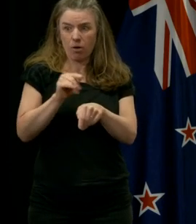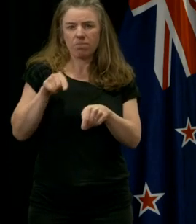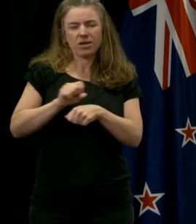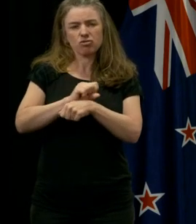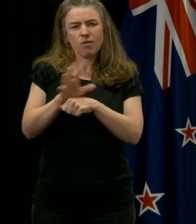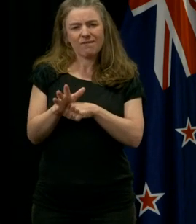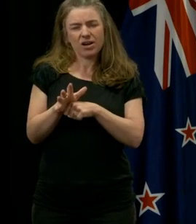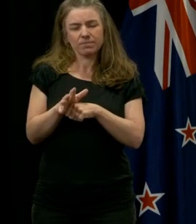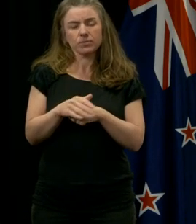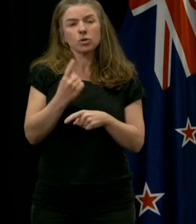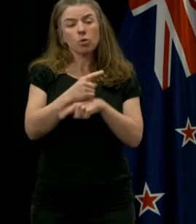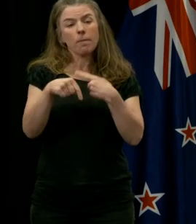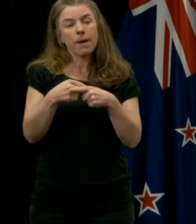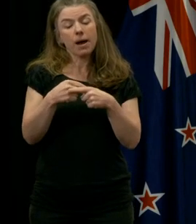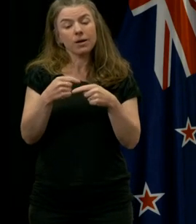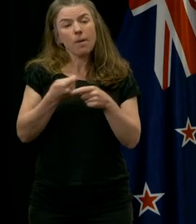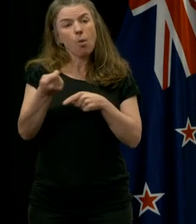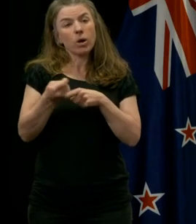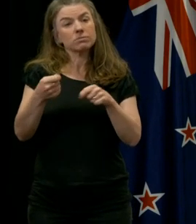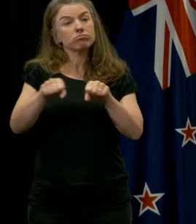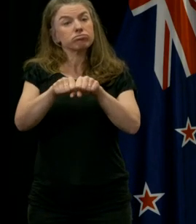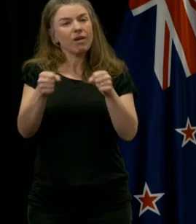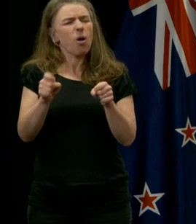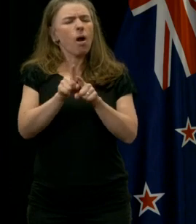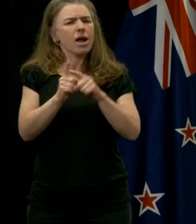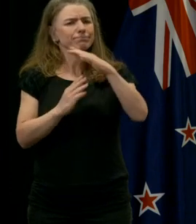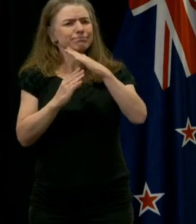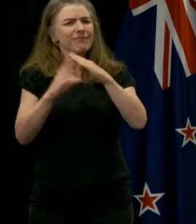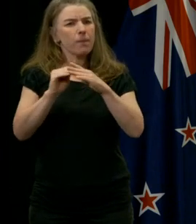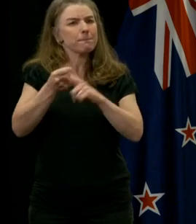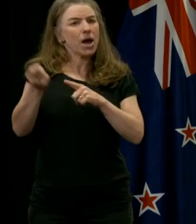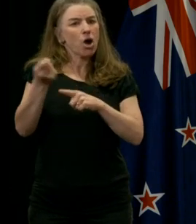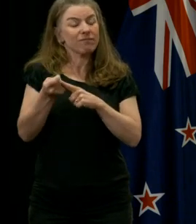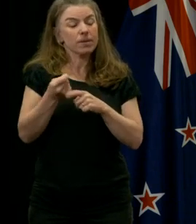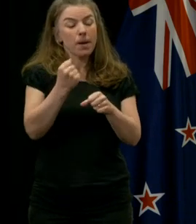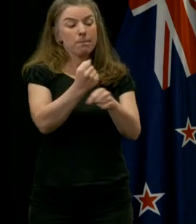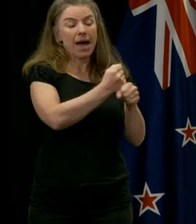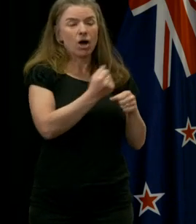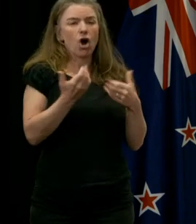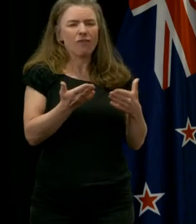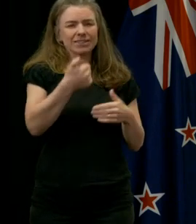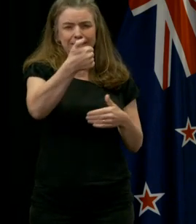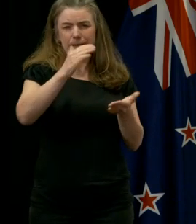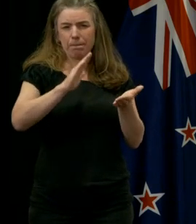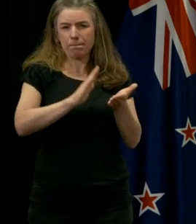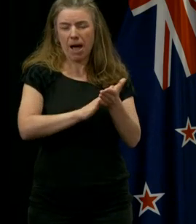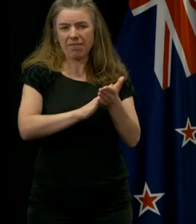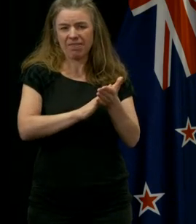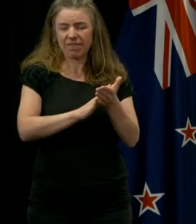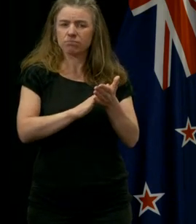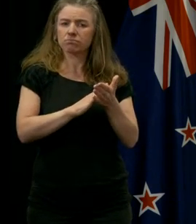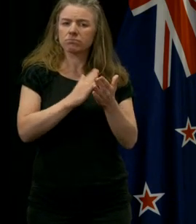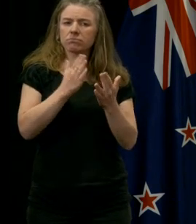want to deal with the mortgage holiday aspect of the agreement first. Retail banks have agreed to offer a 6-month mortgage